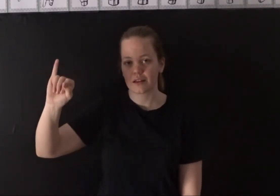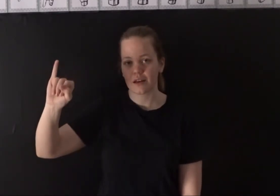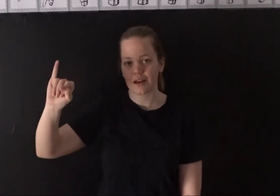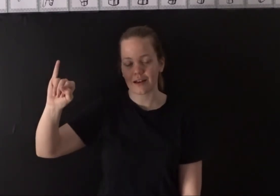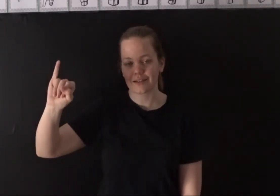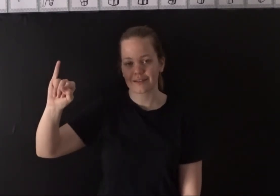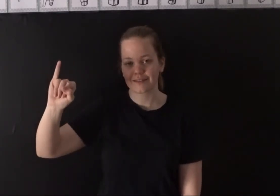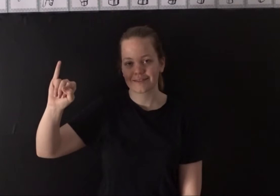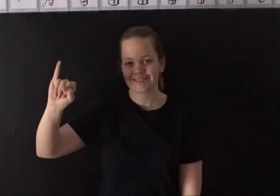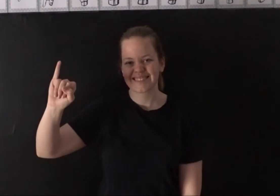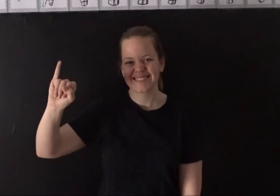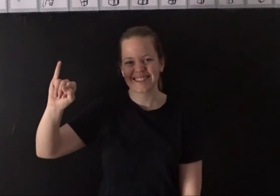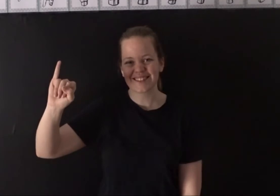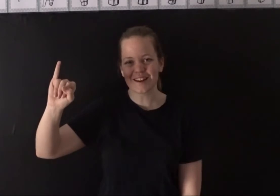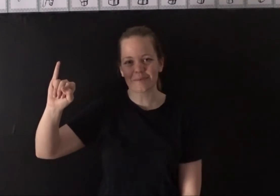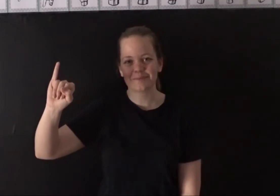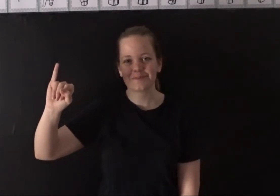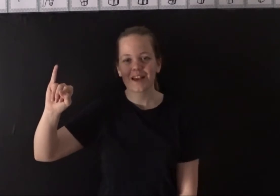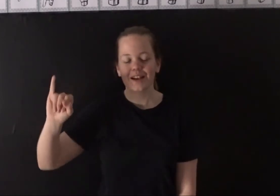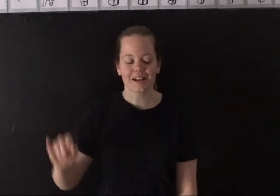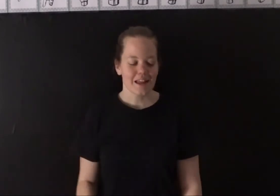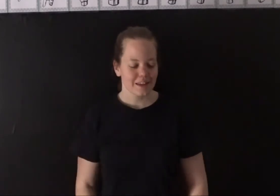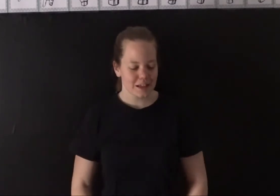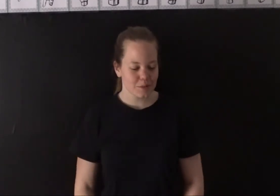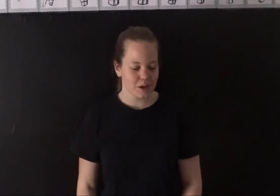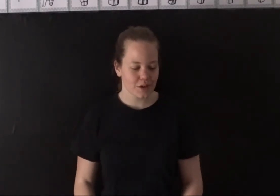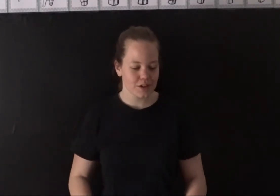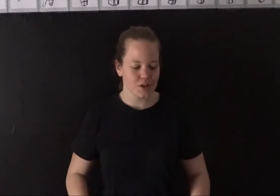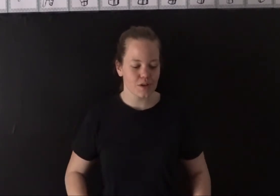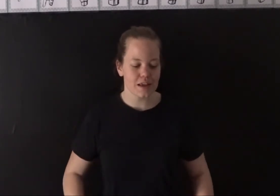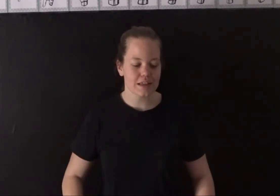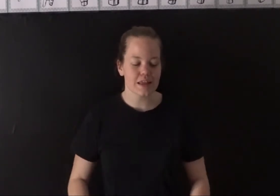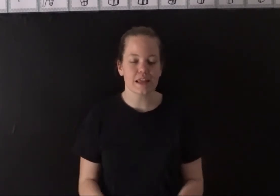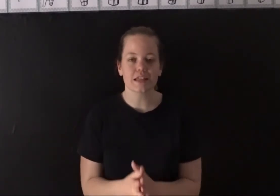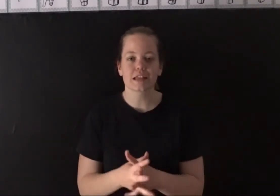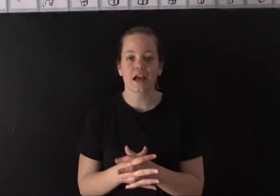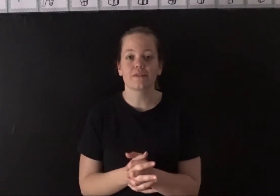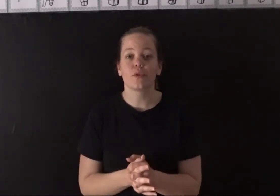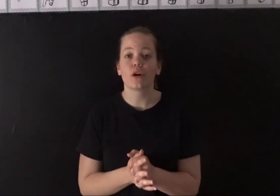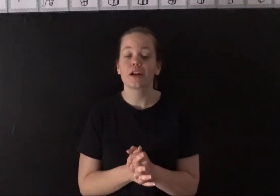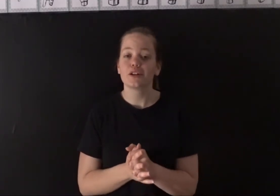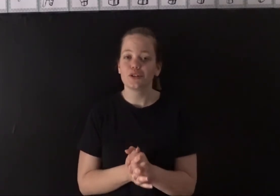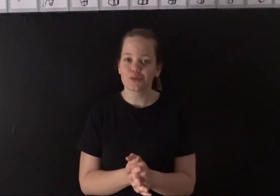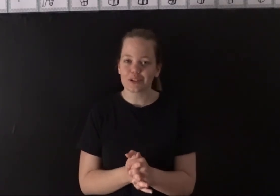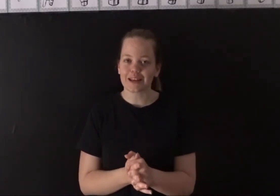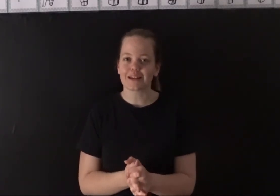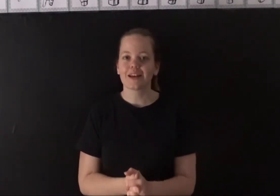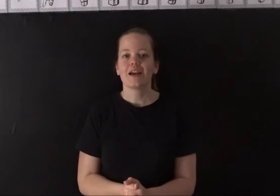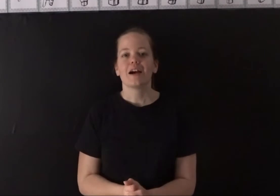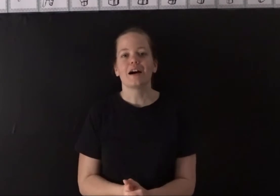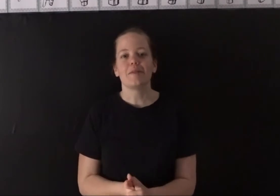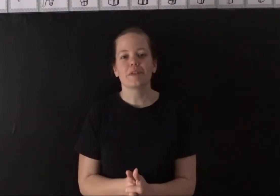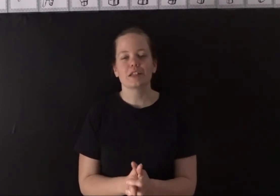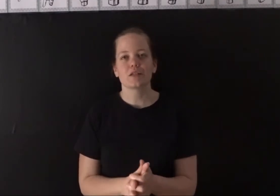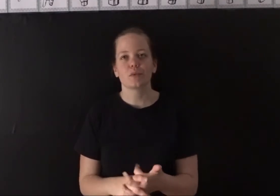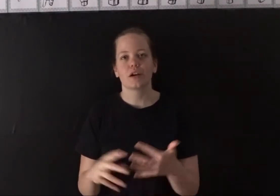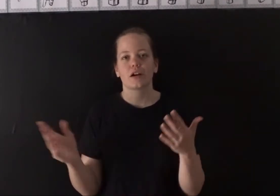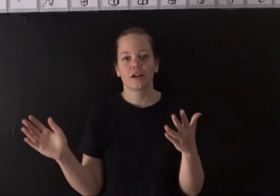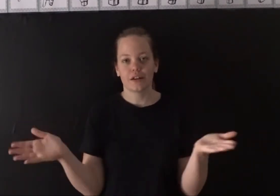P-E-I. Good job. Alright, the next one we are going to do is the sign for Newfoundland. This is where another